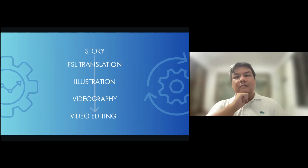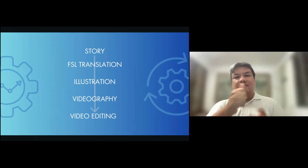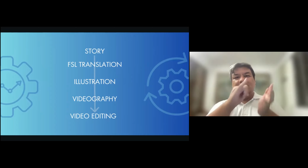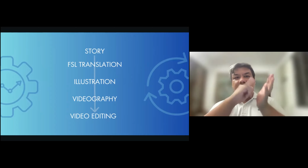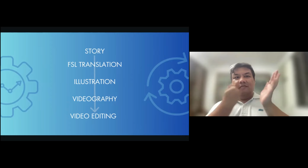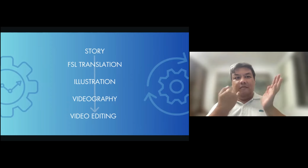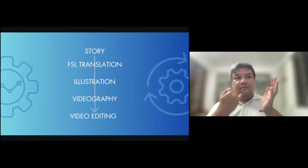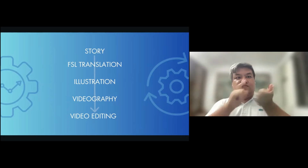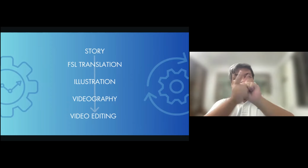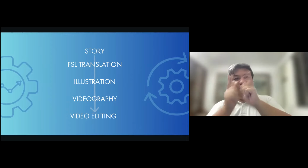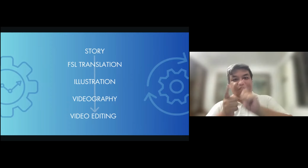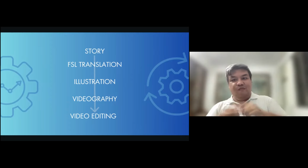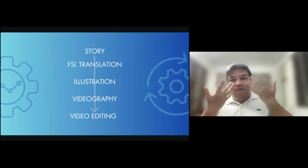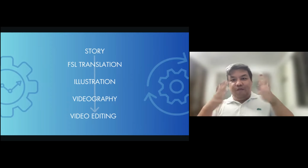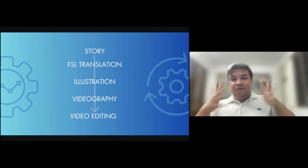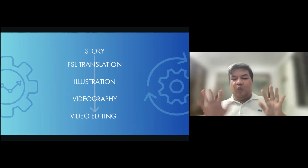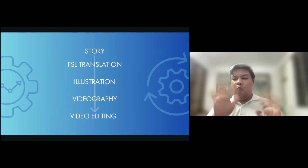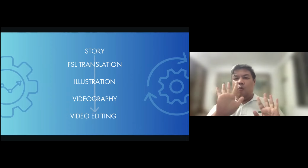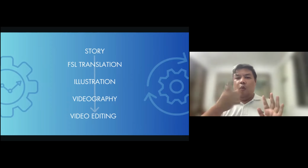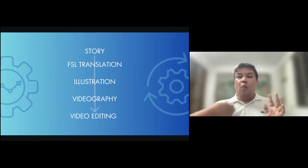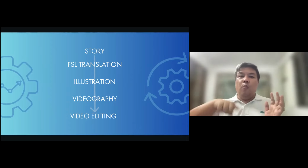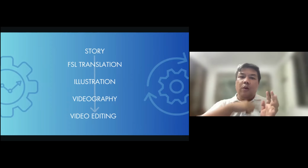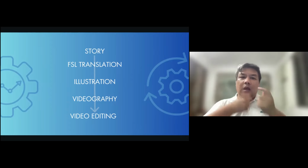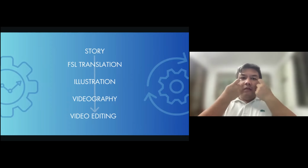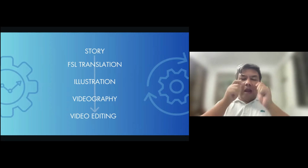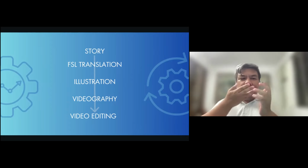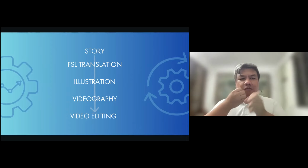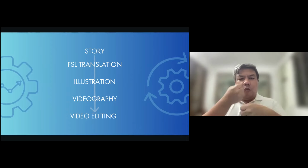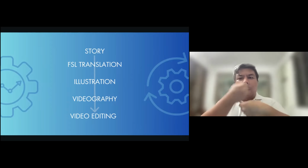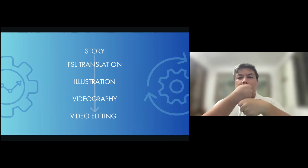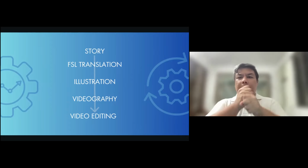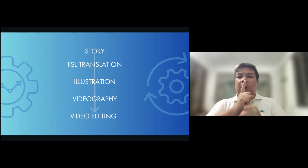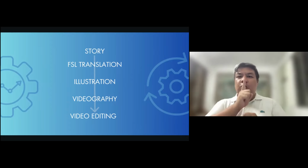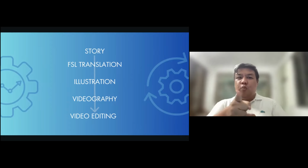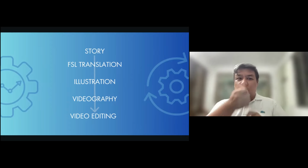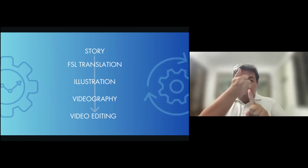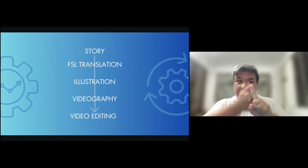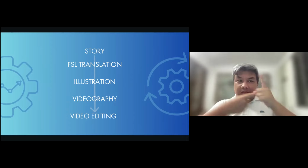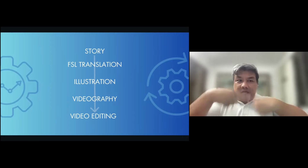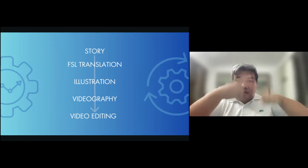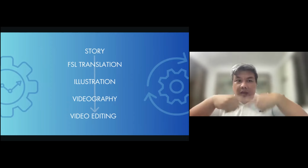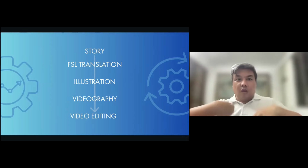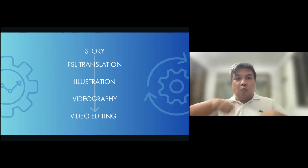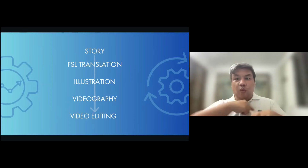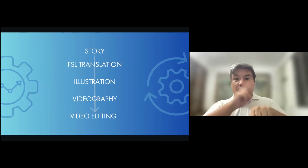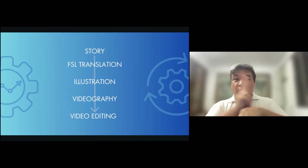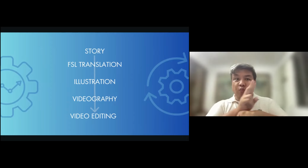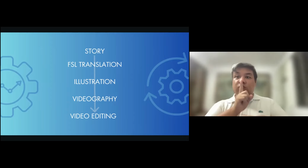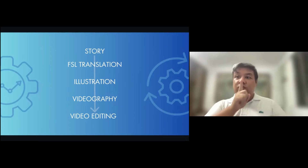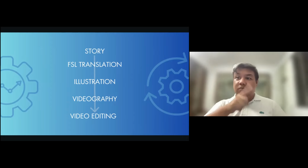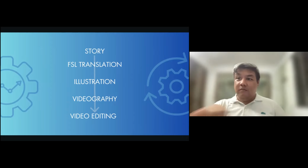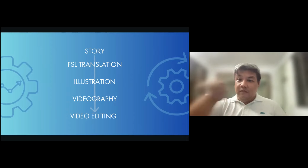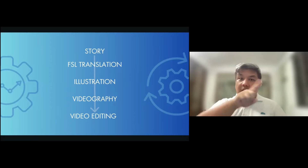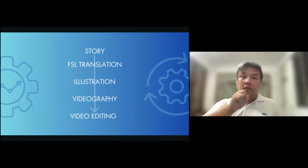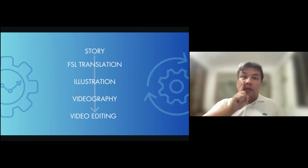translations, because we were not just translating for just to have a mere translation. We just wanted to make sure